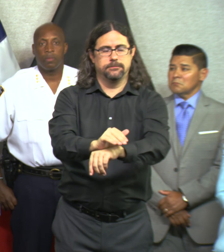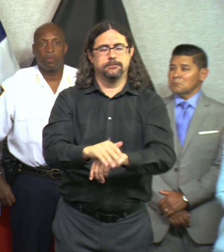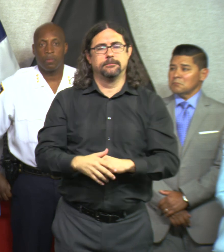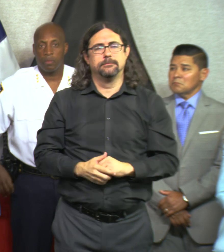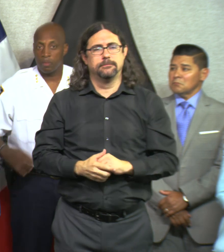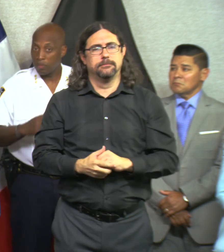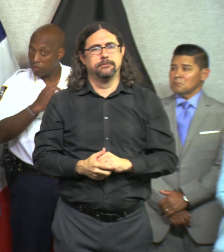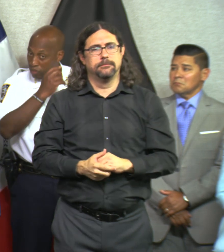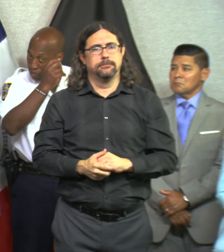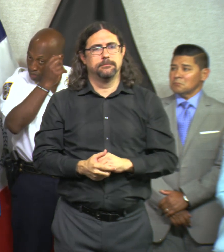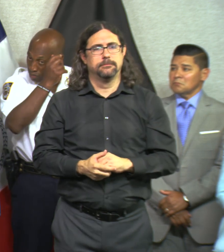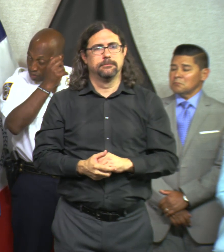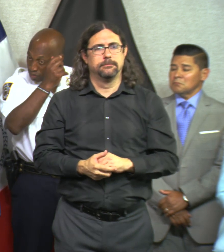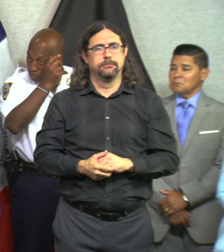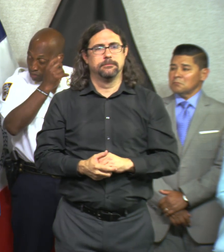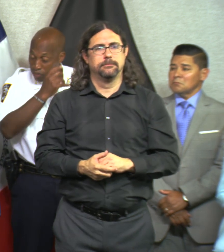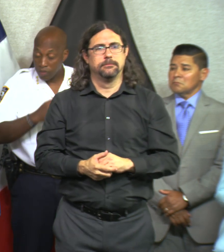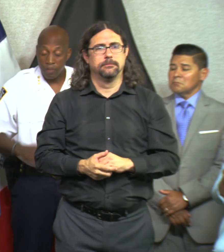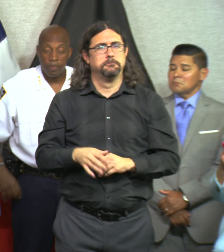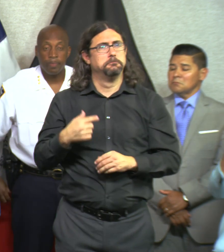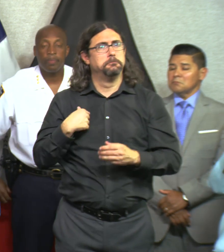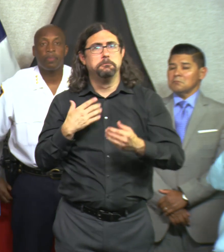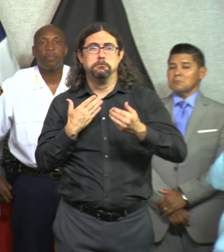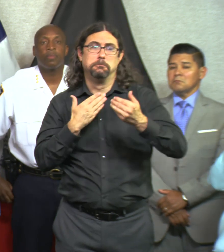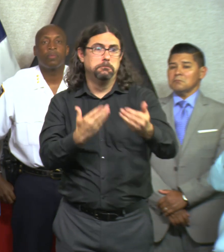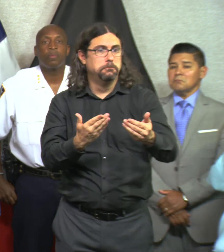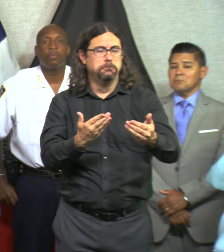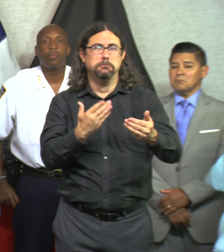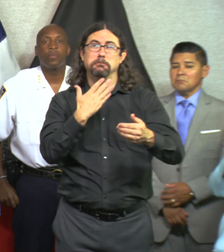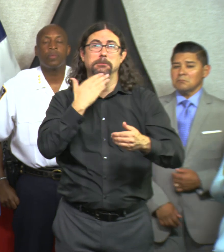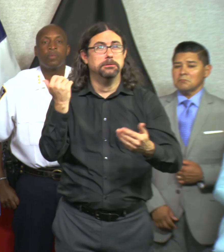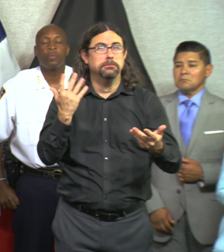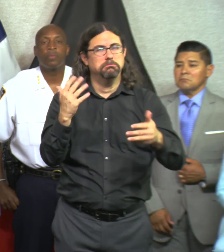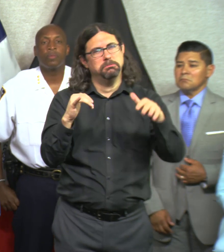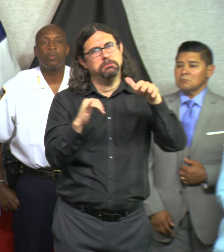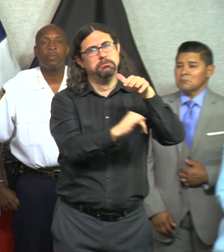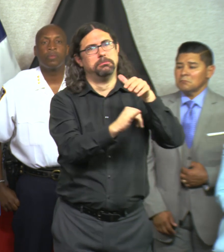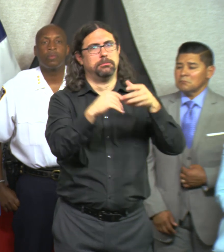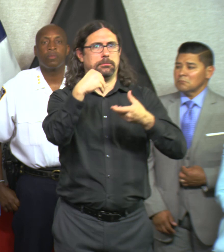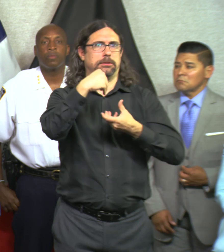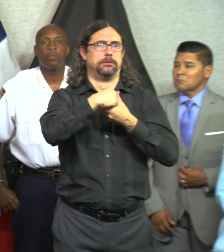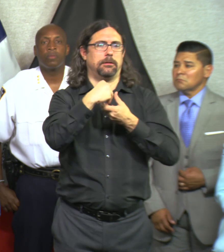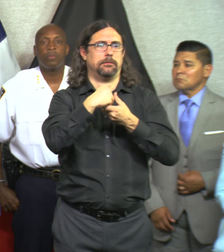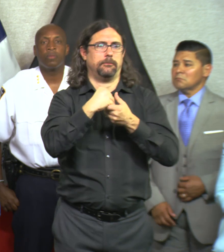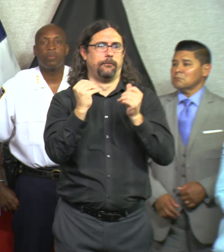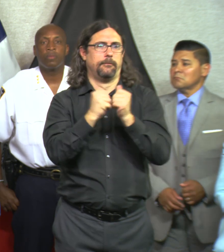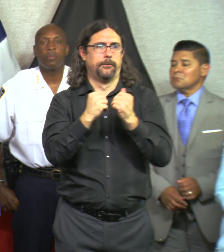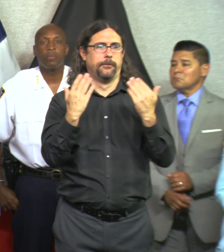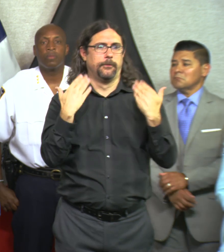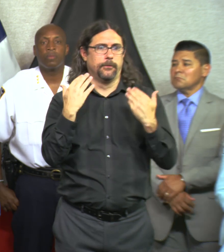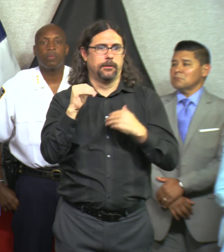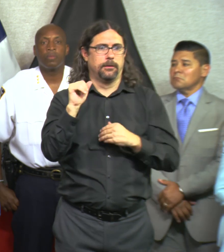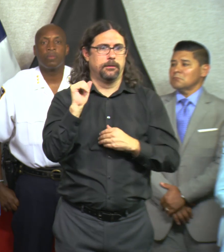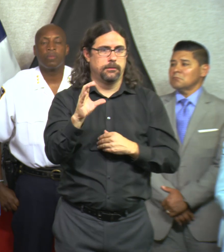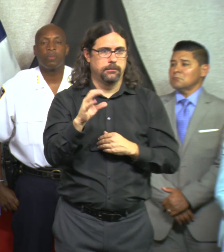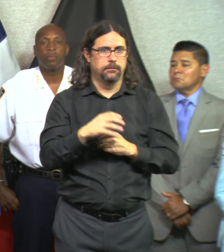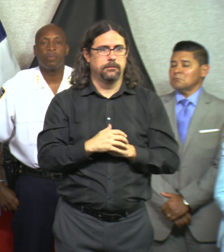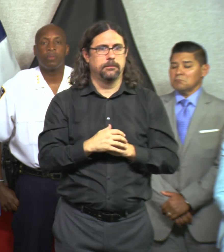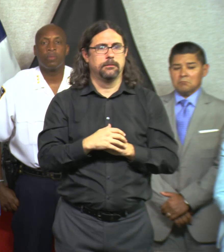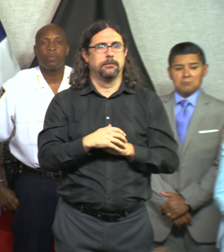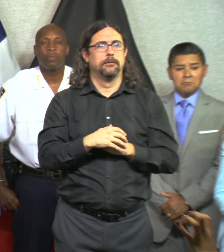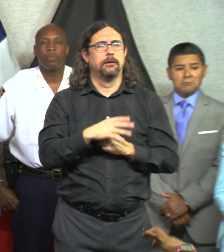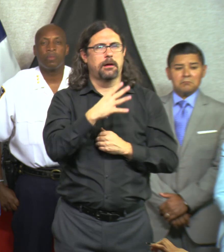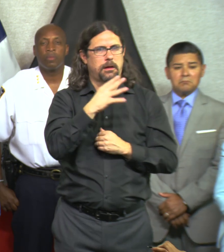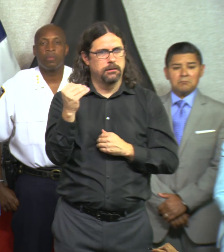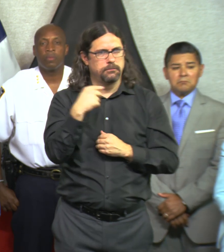indoors. We do have several cooling centers open across the 5 boroughs, but again, there's other ways that you can find cool places,